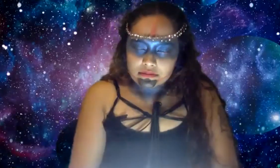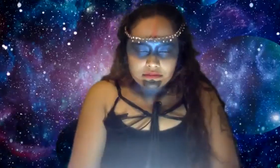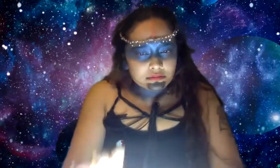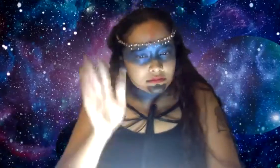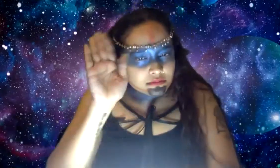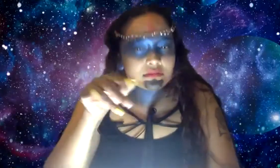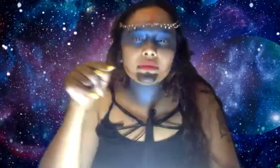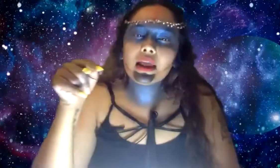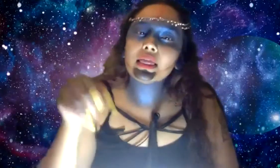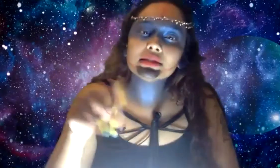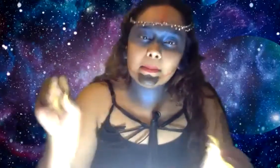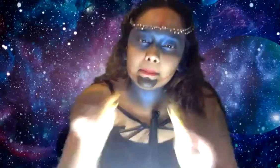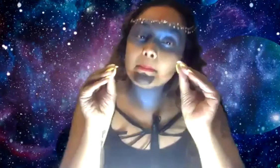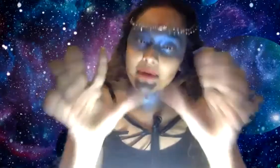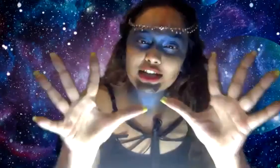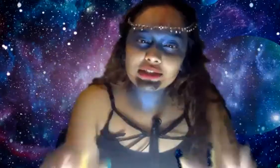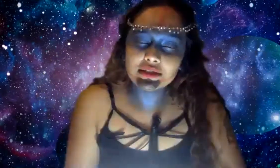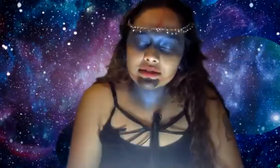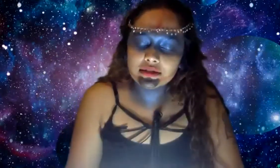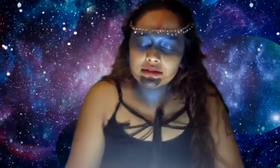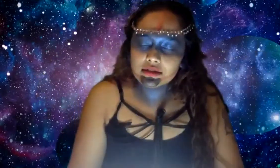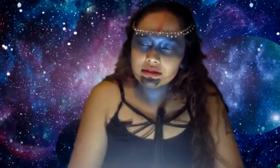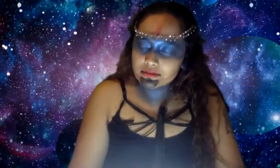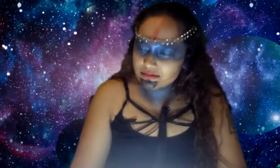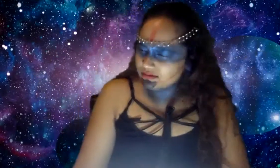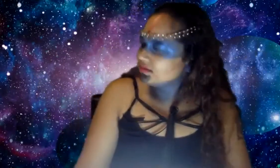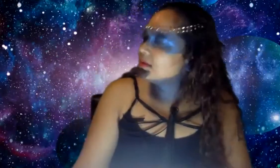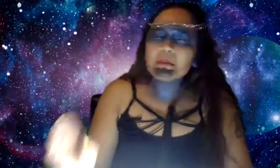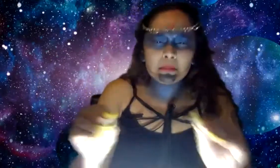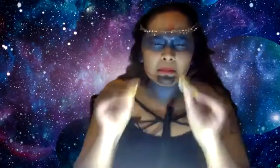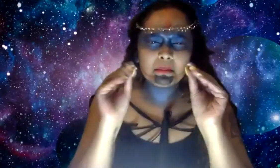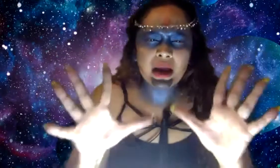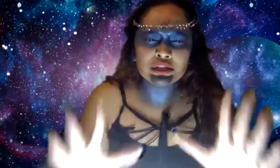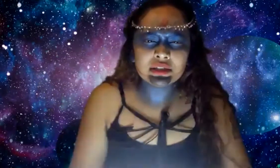And the figure said, use your hands, use your light. This light contains magic.